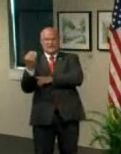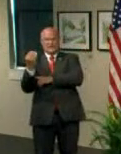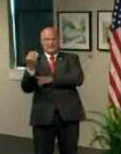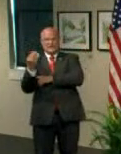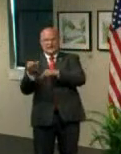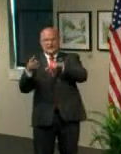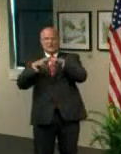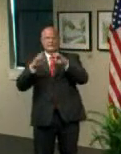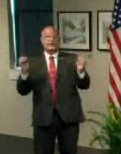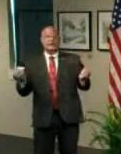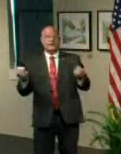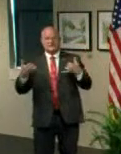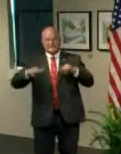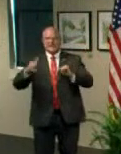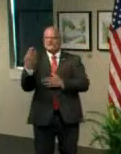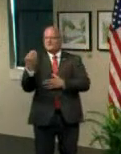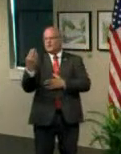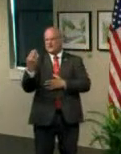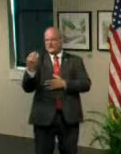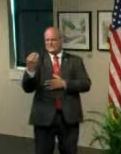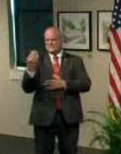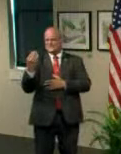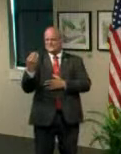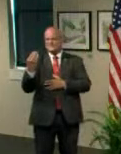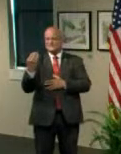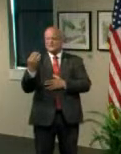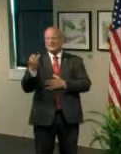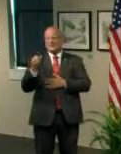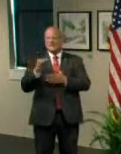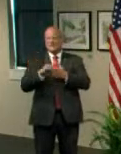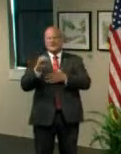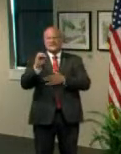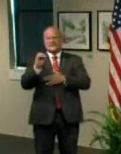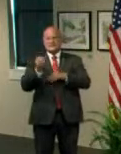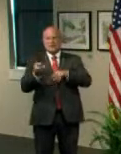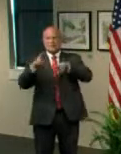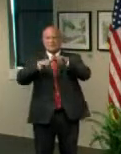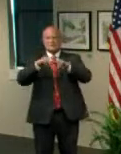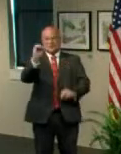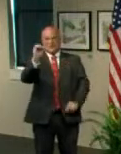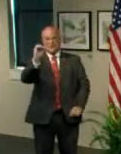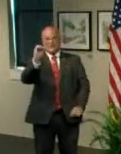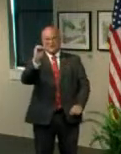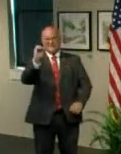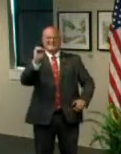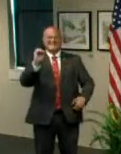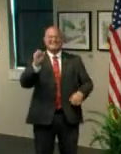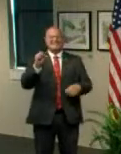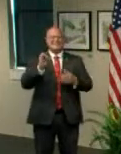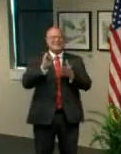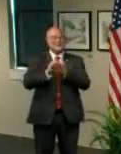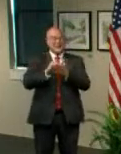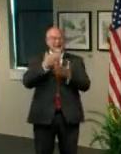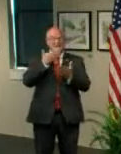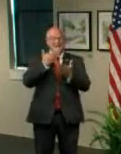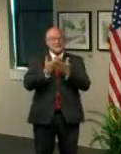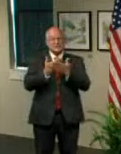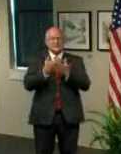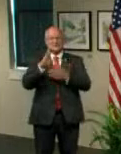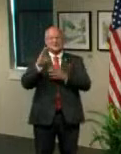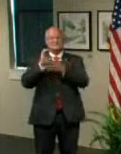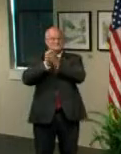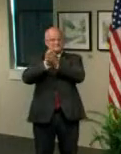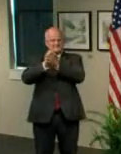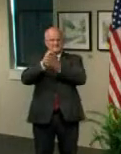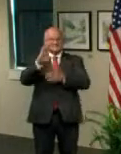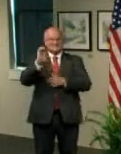any increase, so you're still at 14. And so that's 0% growth. So hats off to Baxter County. If you